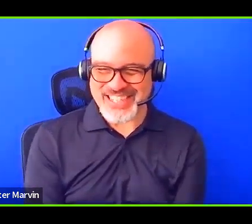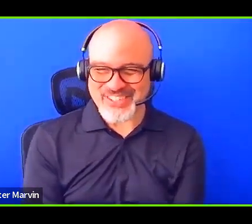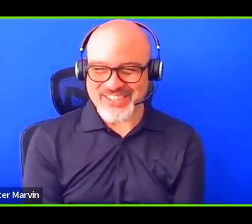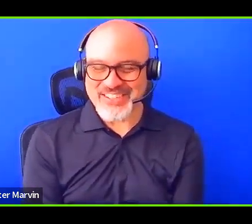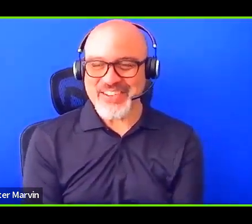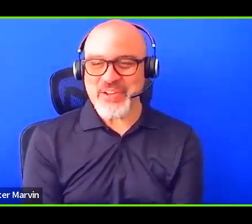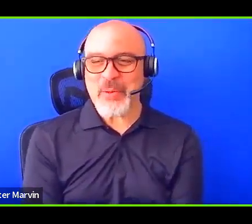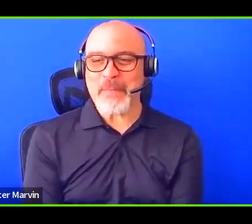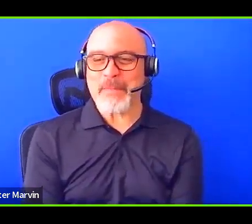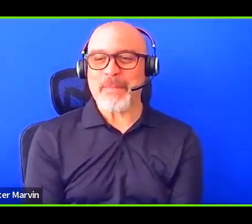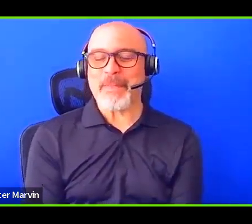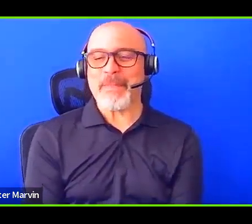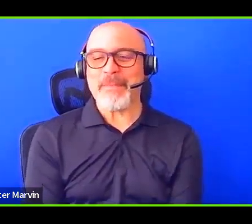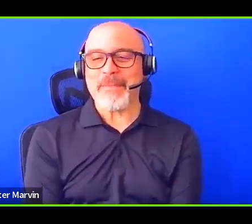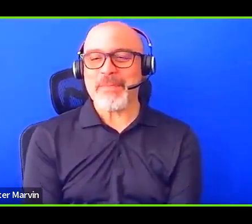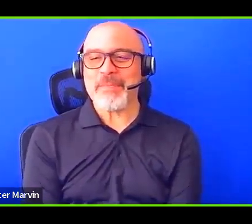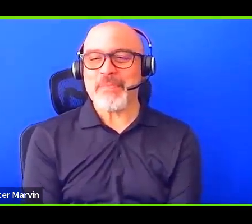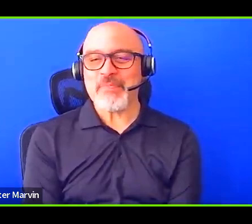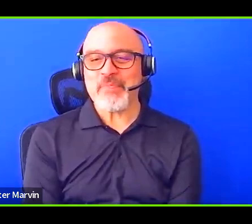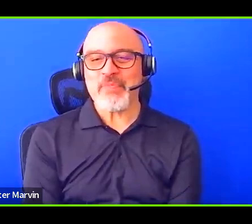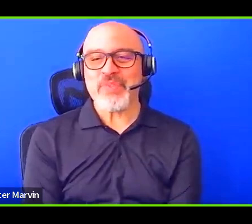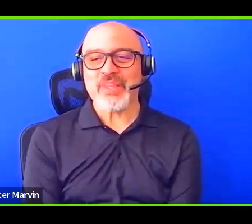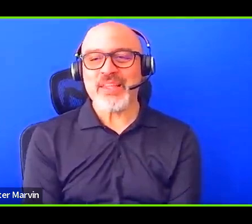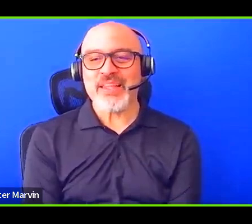Just 1 second, Your Honor.